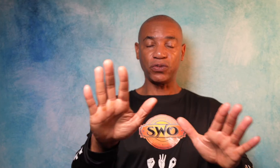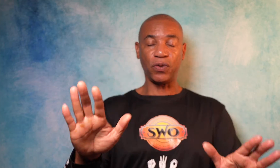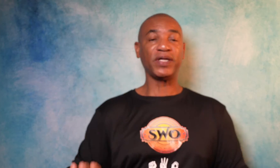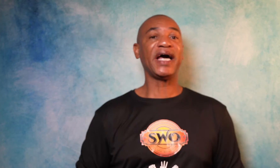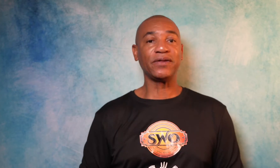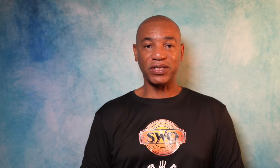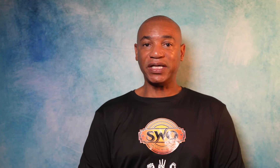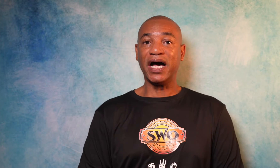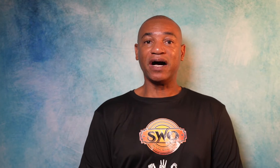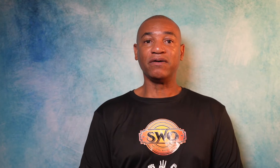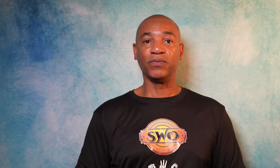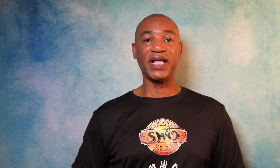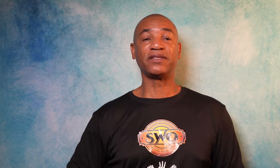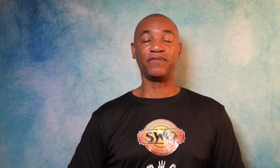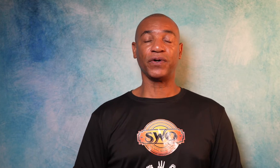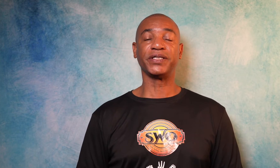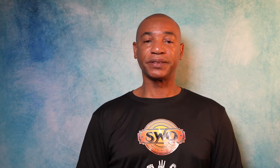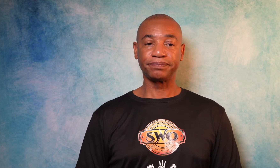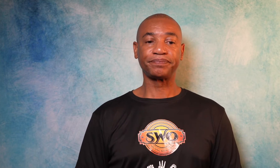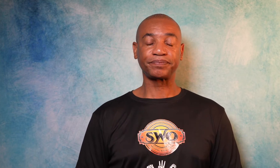it without the voice.